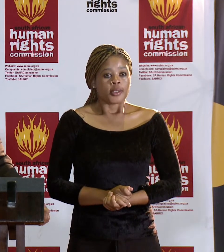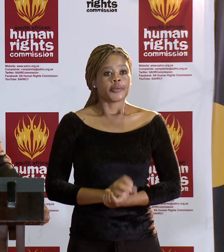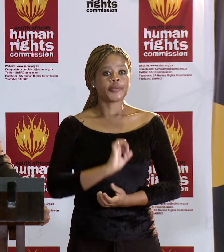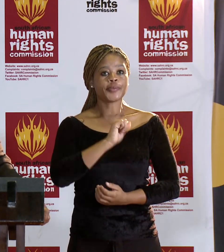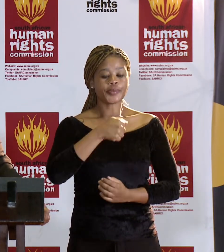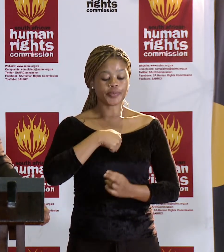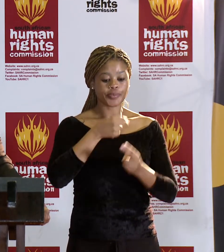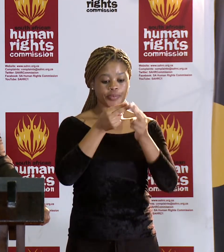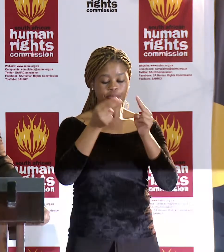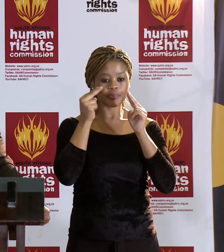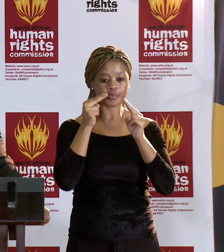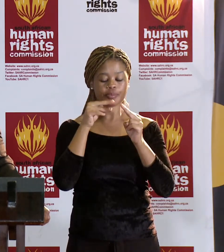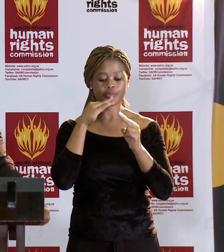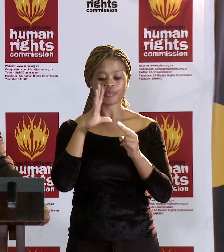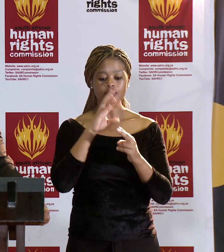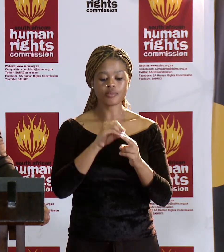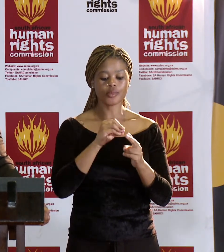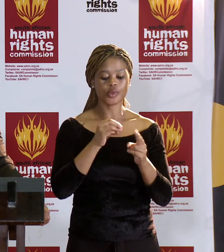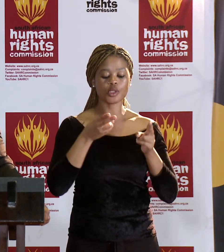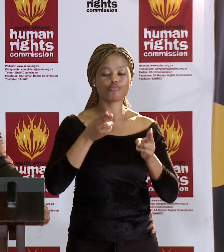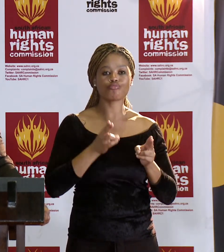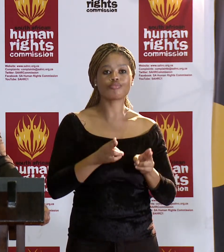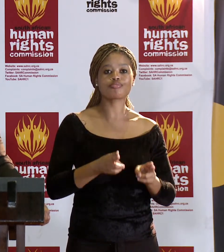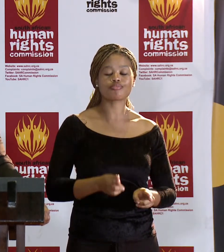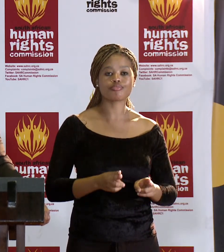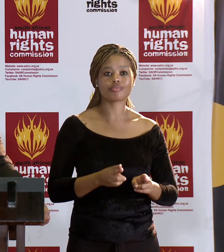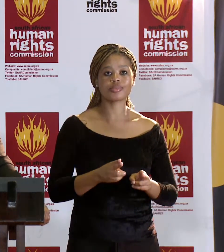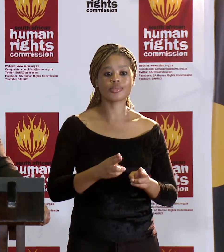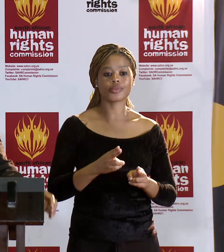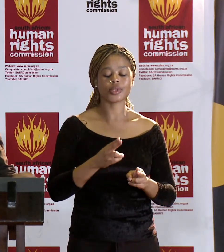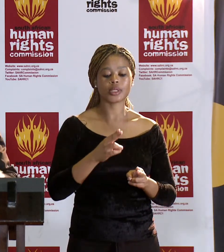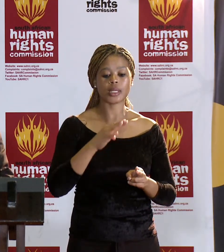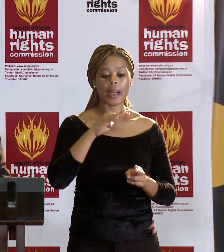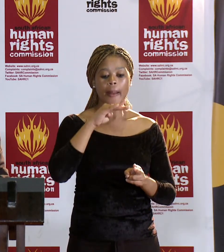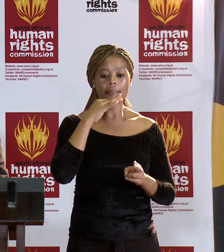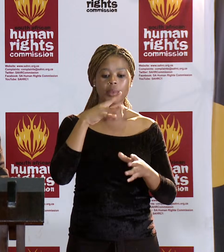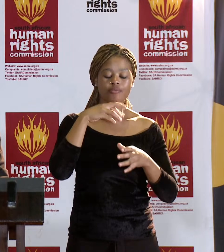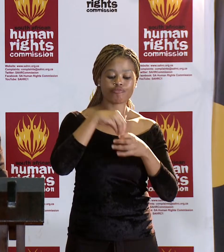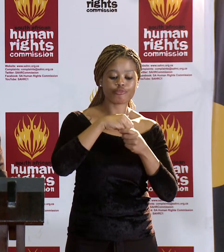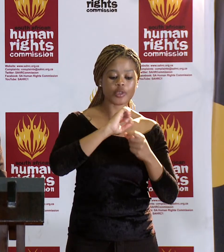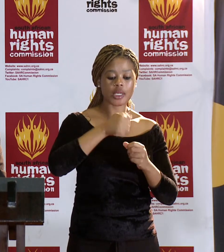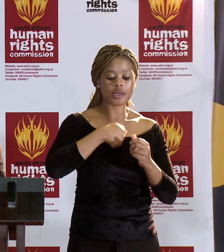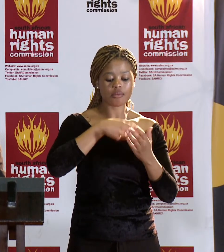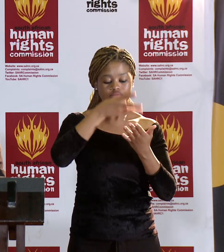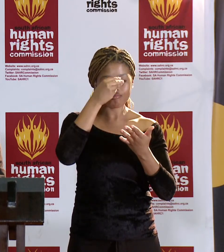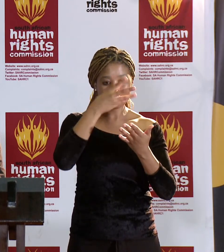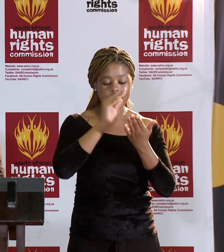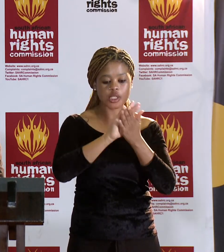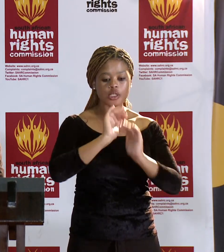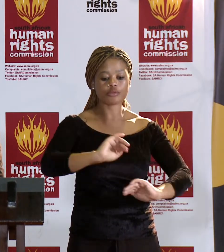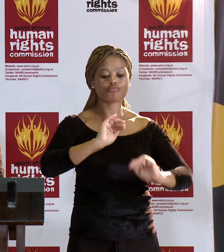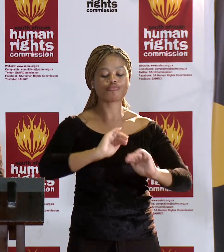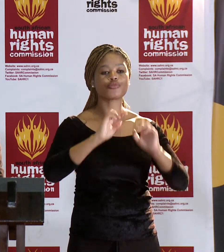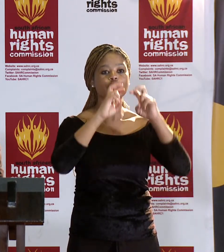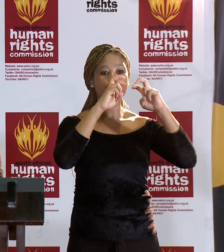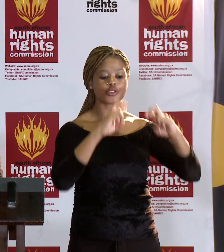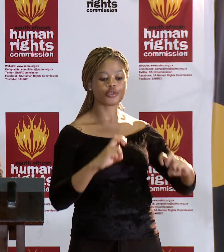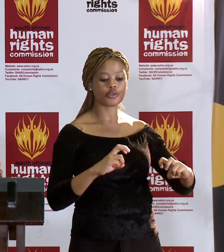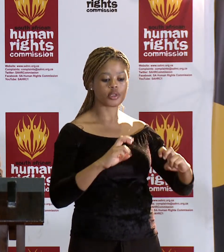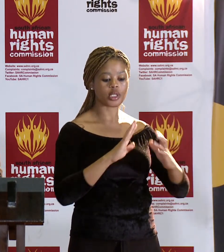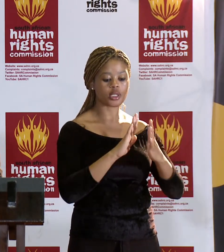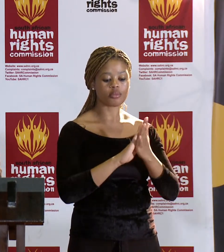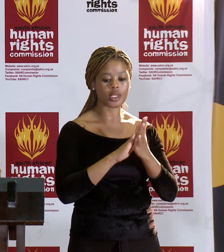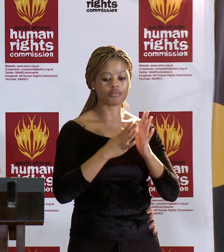university is embedded within a humanizing ethos, which we infuse into our learning and teaching, research, and